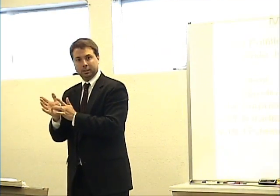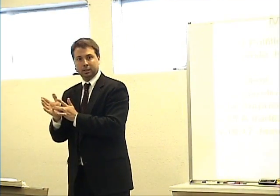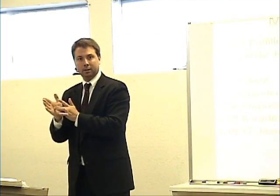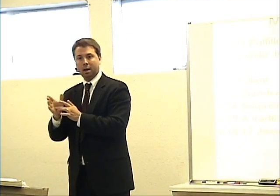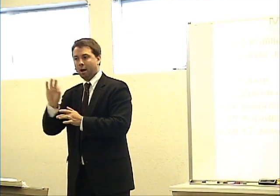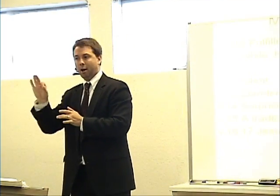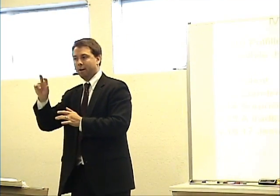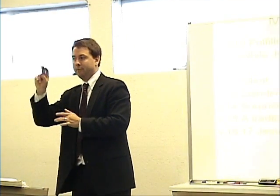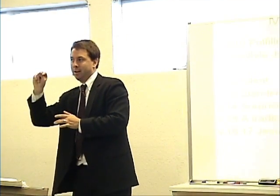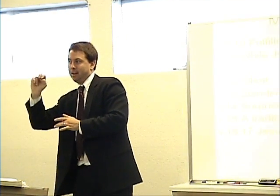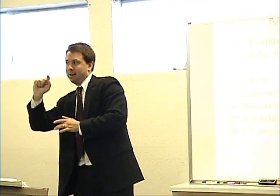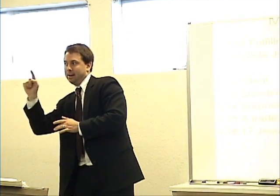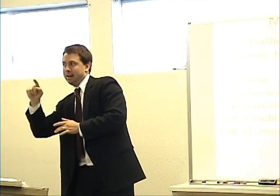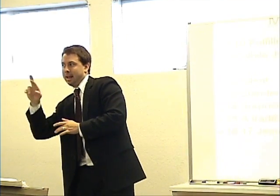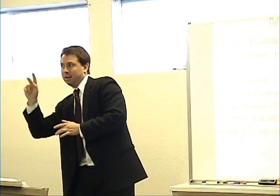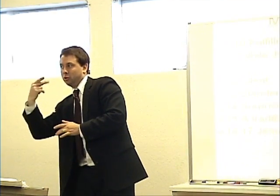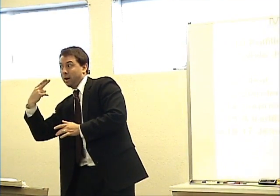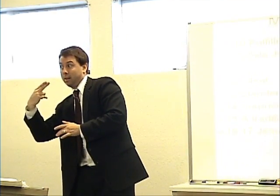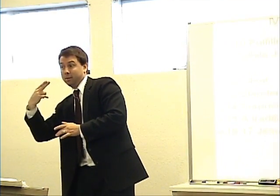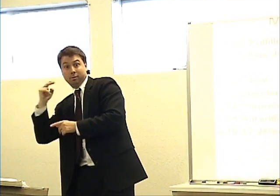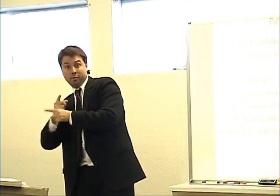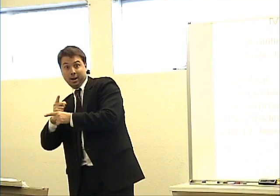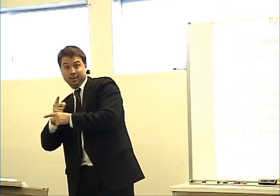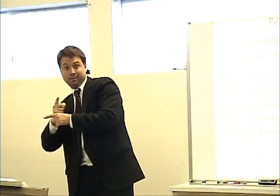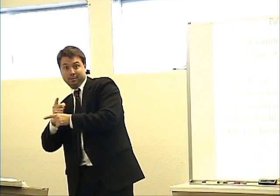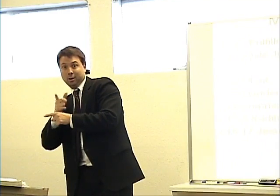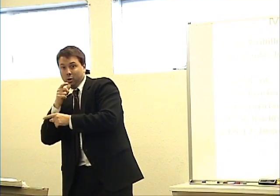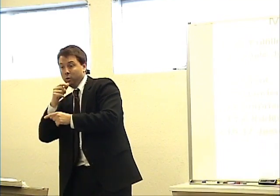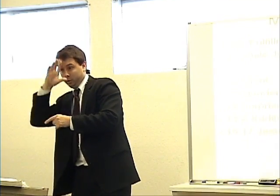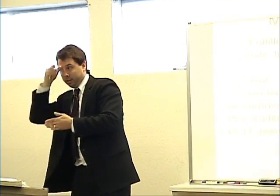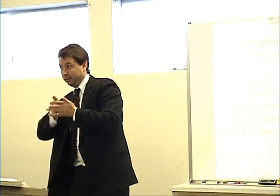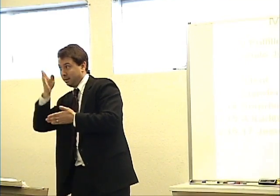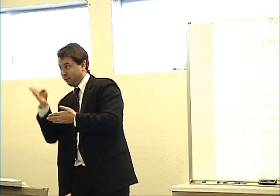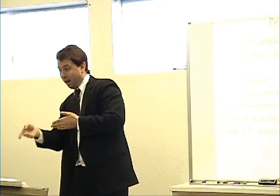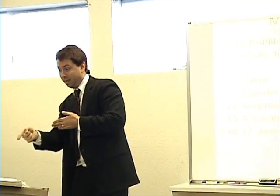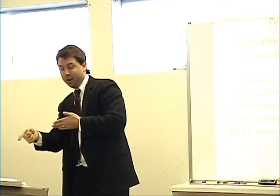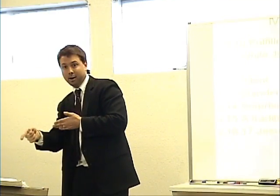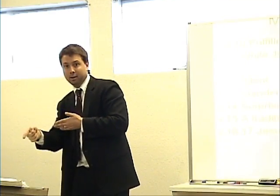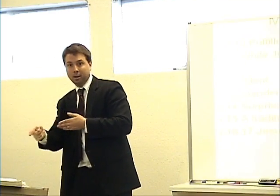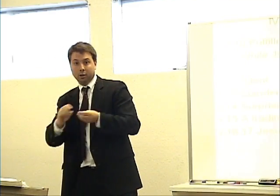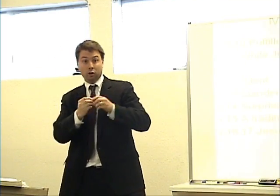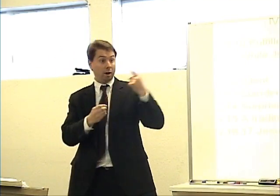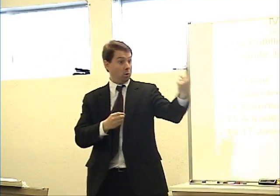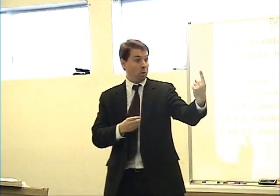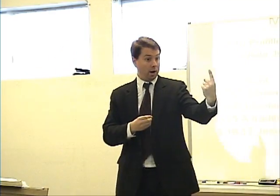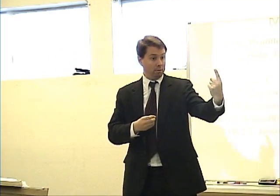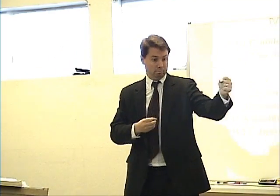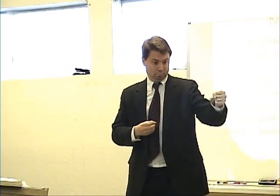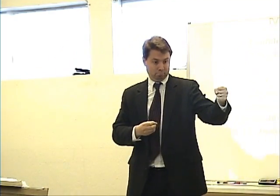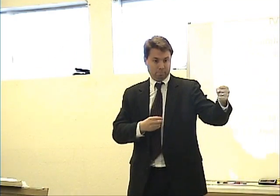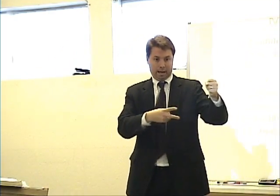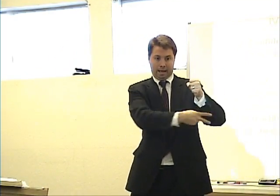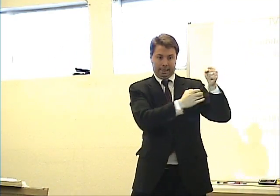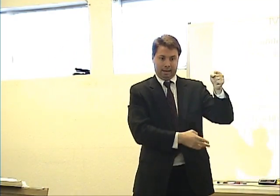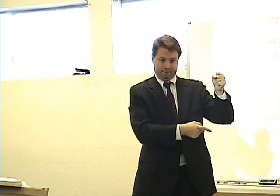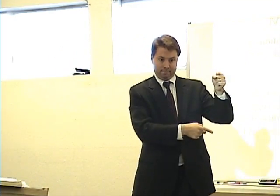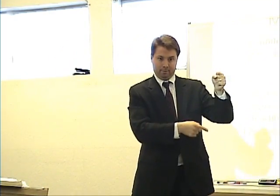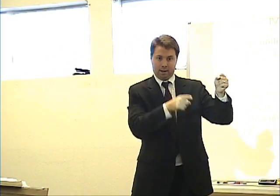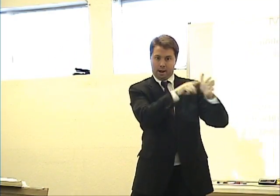Jesus of Nazareth, right? Who was the Son of God there? So number one, a thief, a